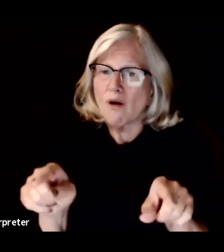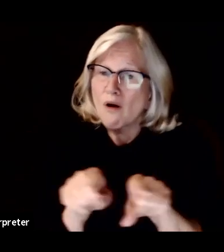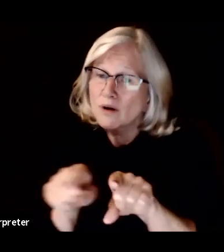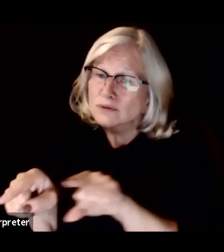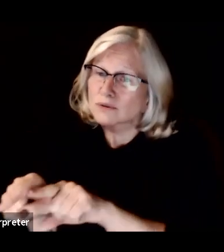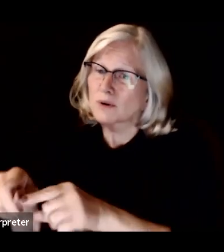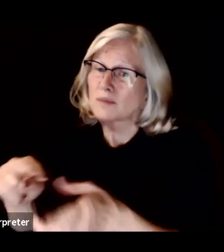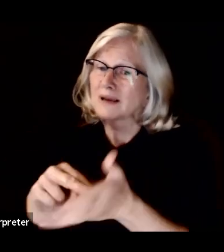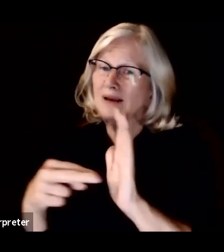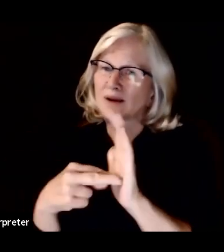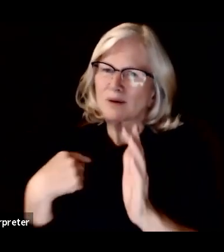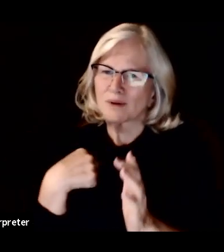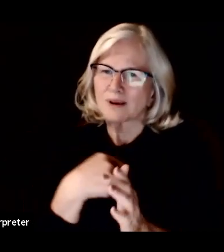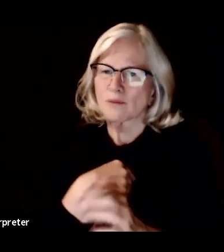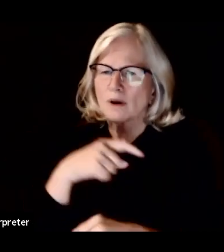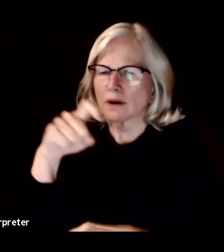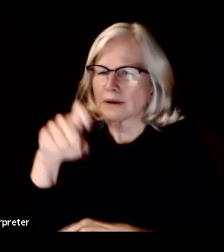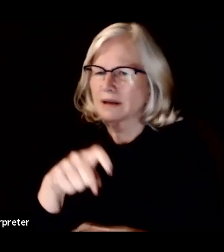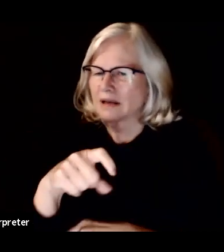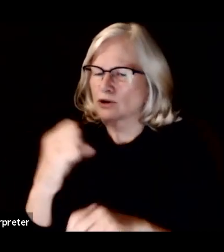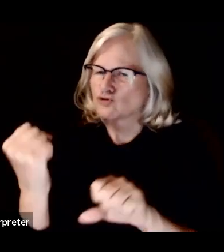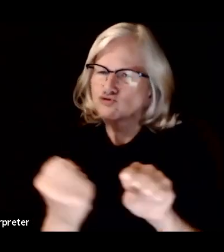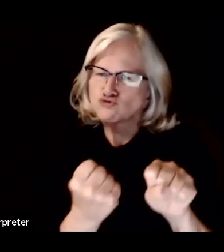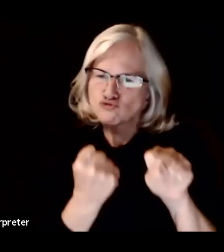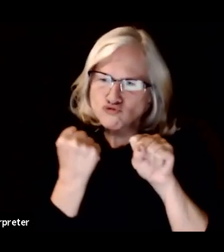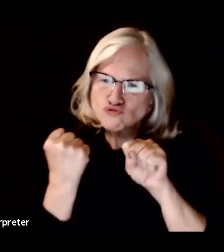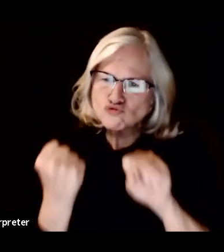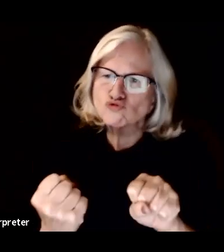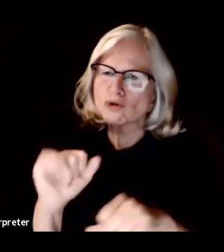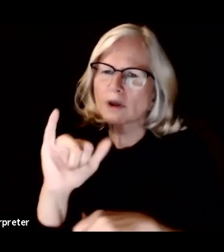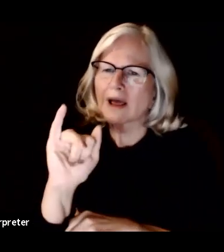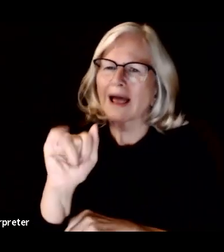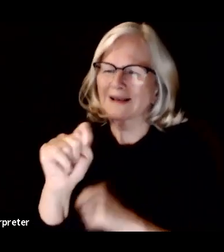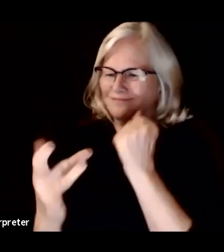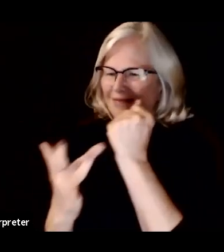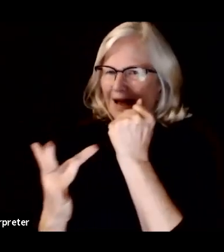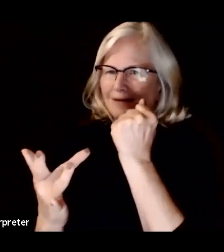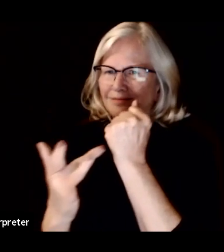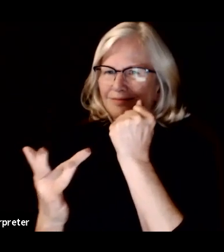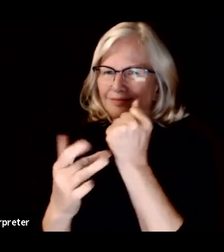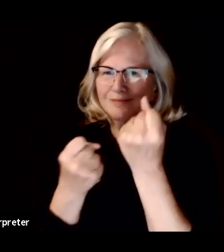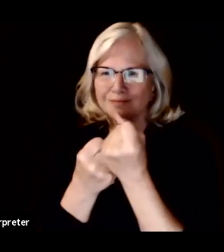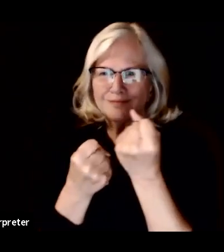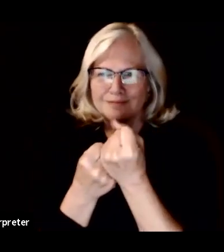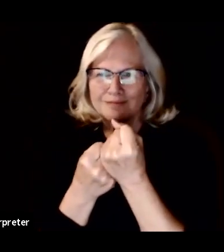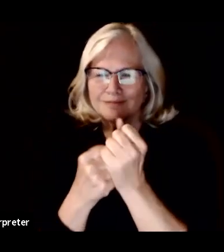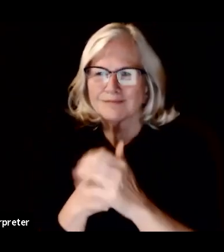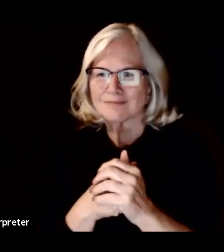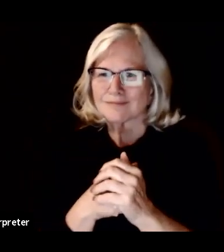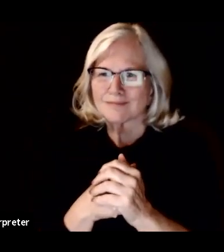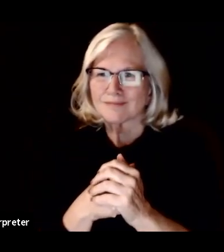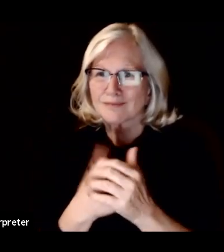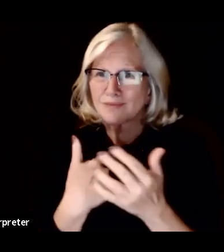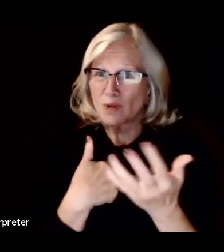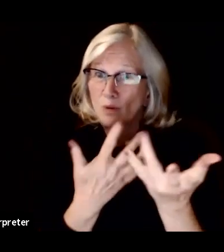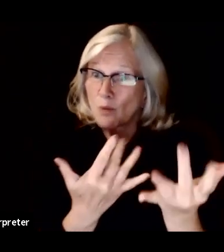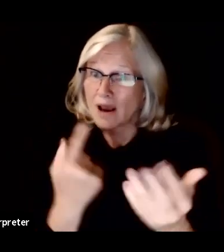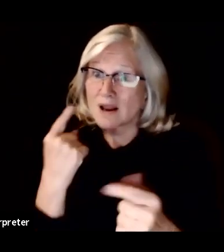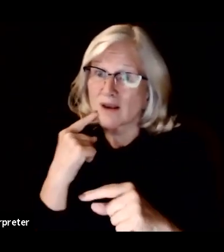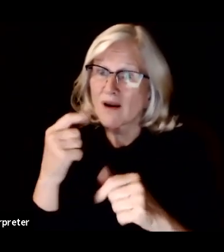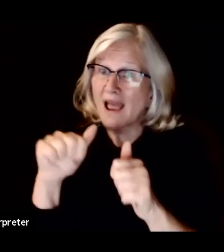IT solutions, and we're waiting to get more information on that from the federal government. So that is an